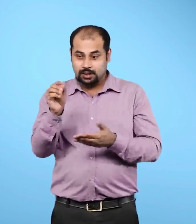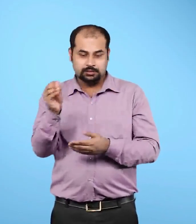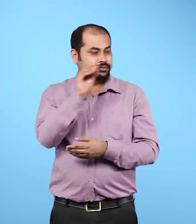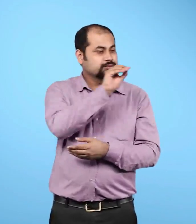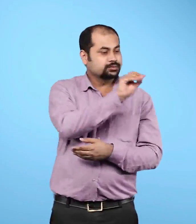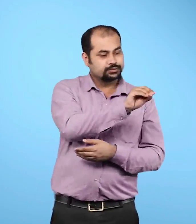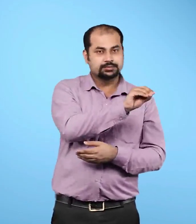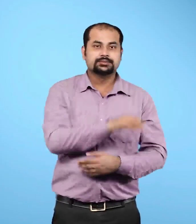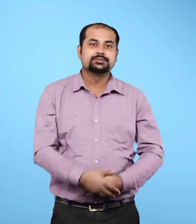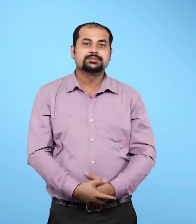rupees.